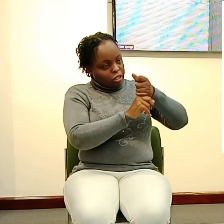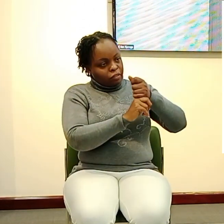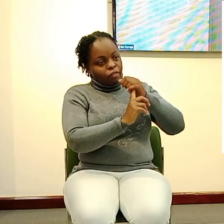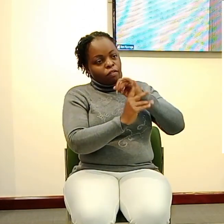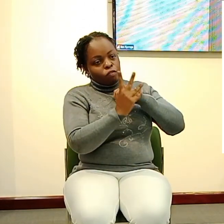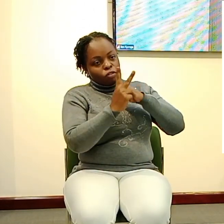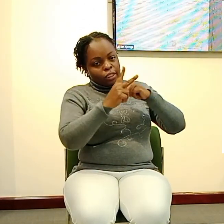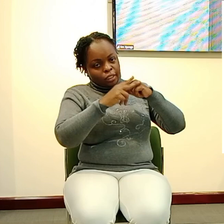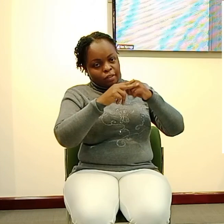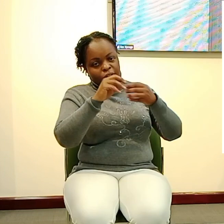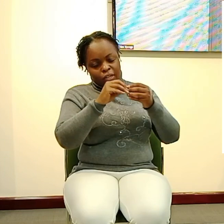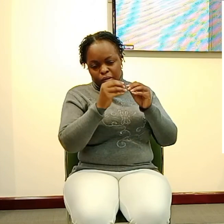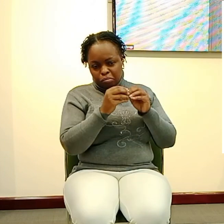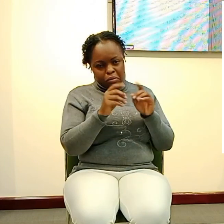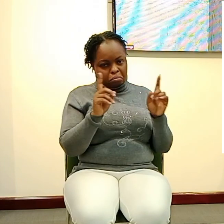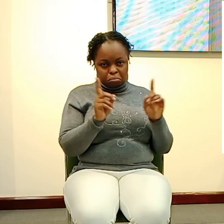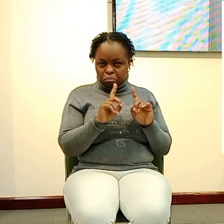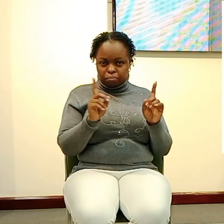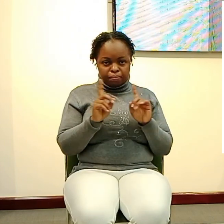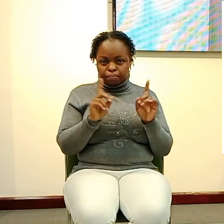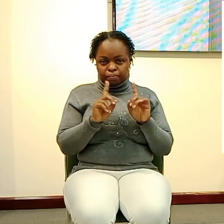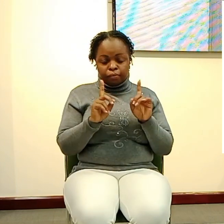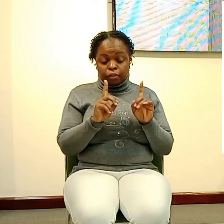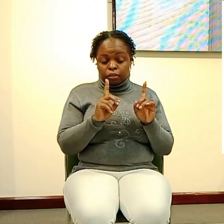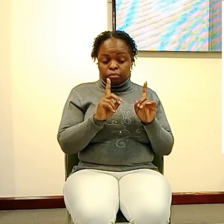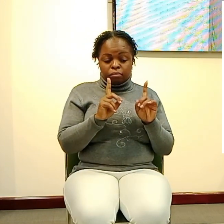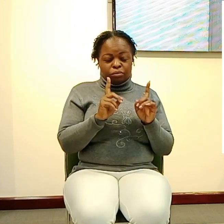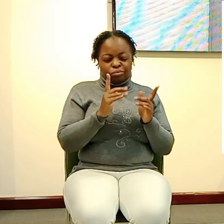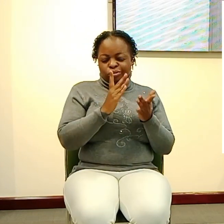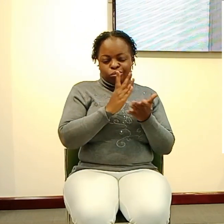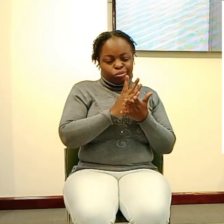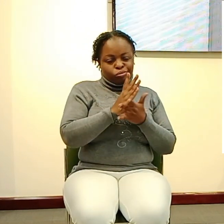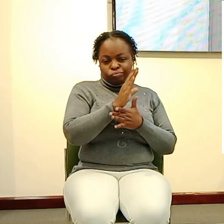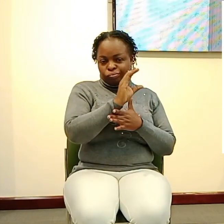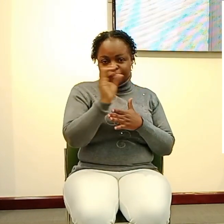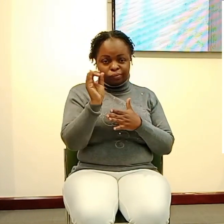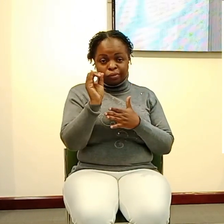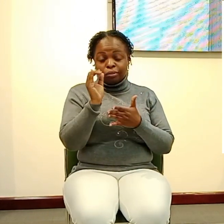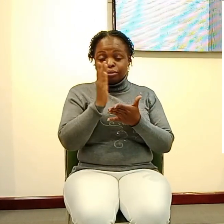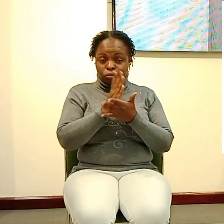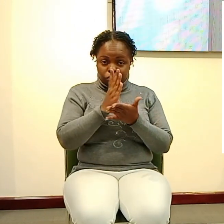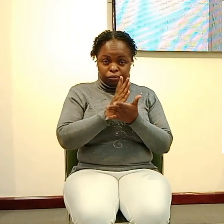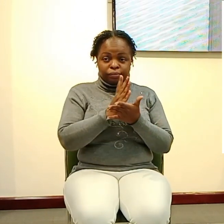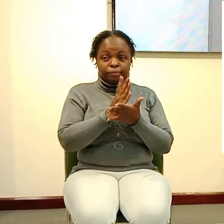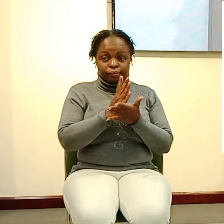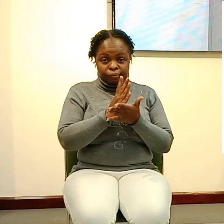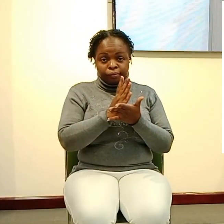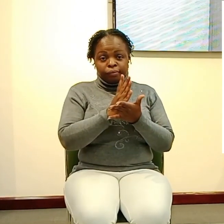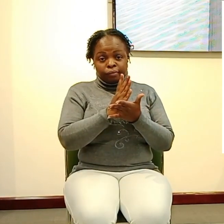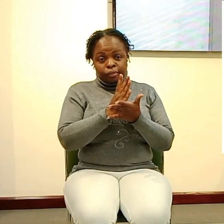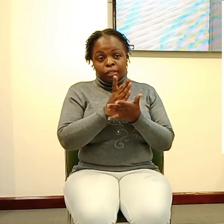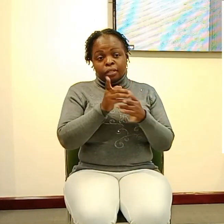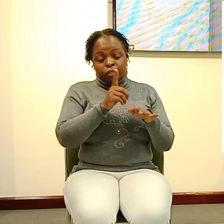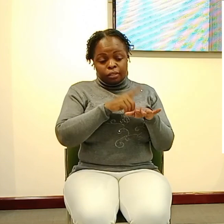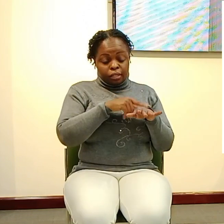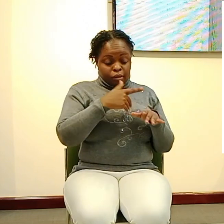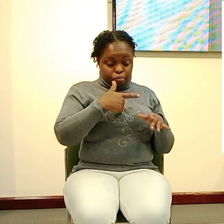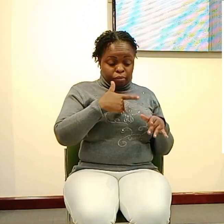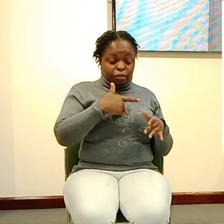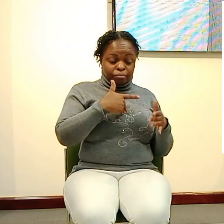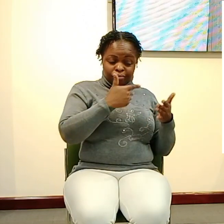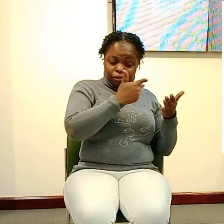have I don't know what. No, we are not. In fact, while I appreciate